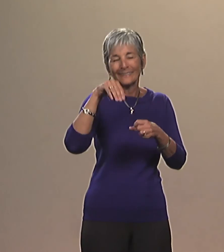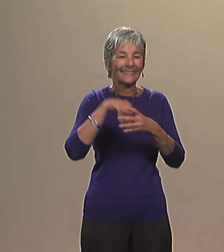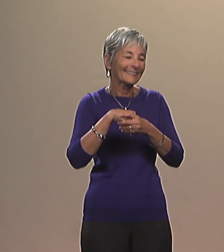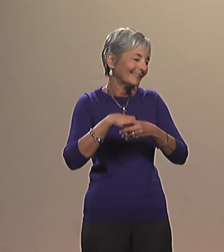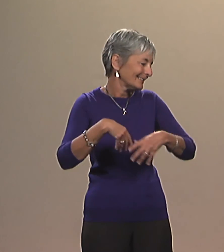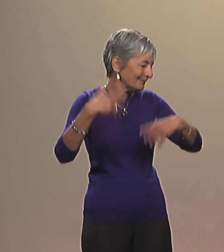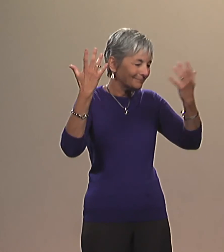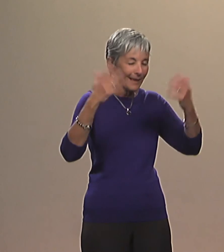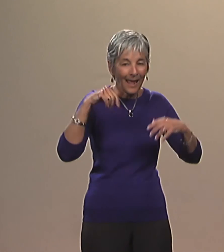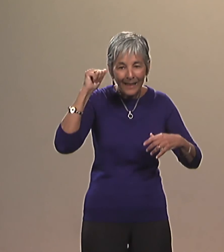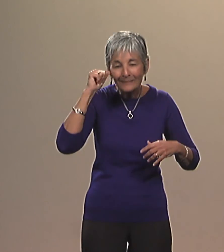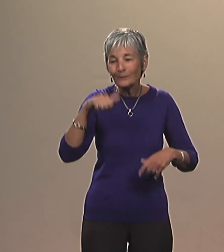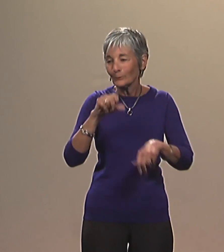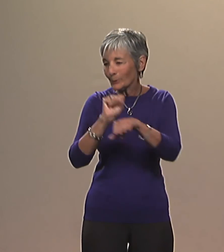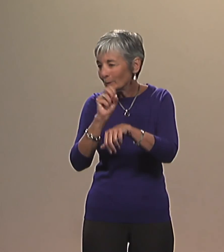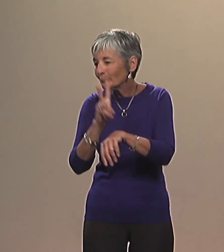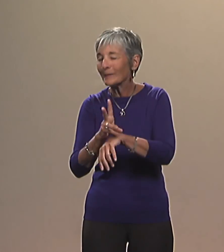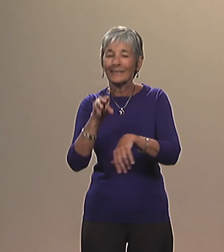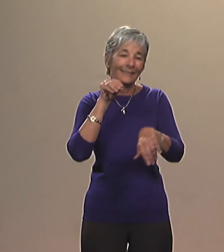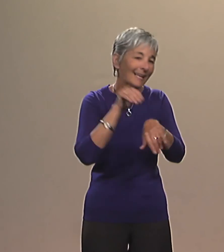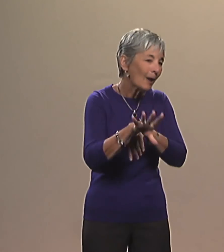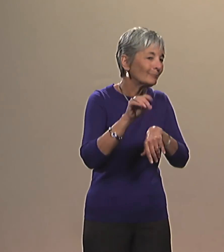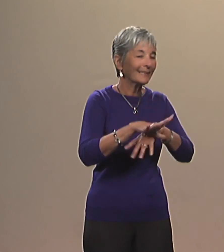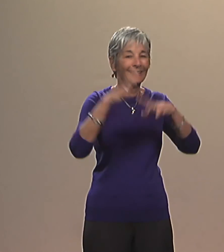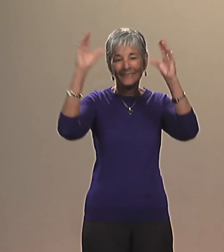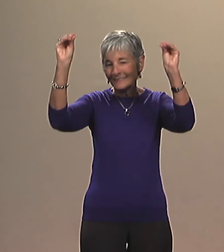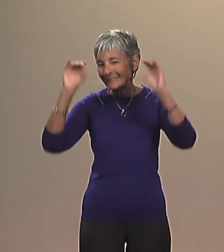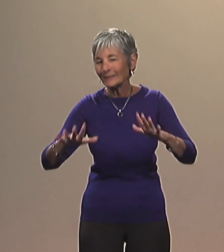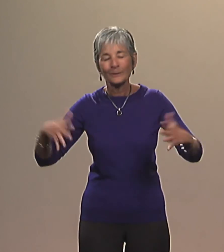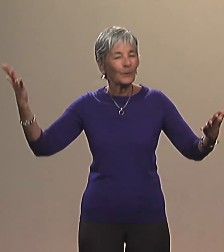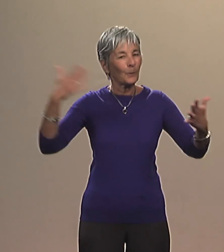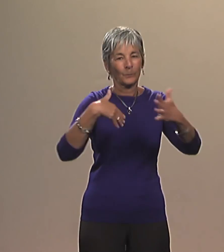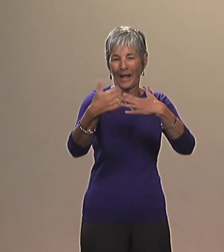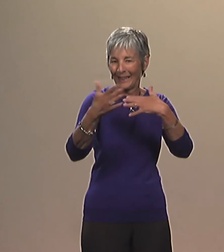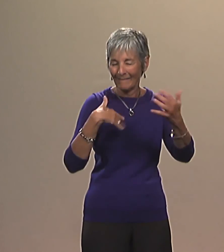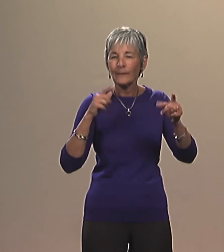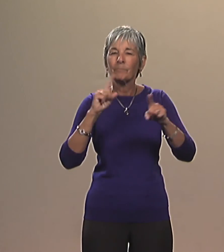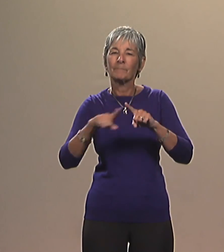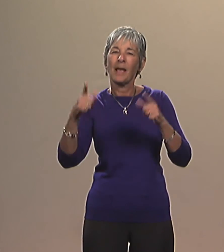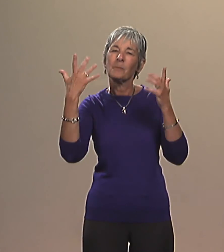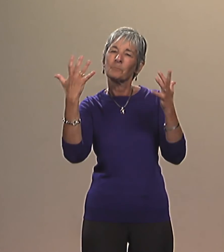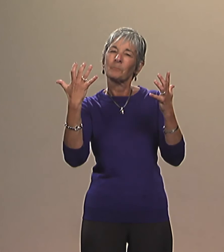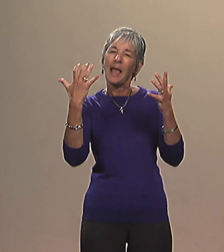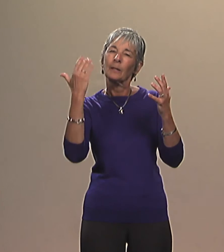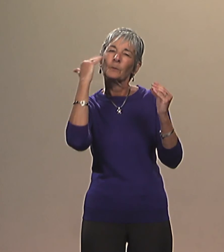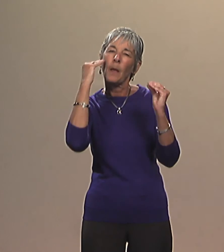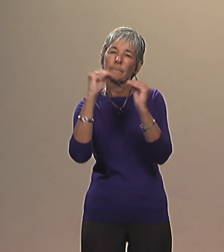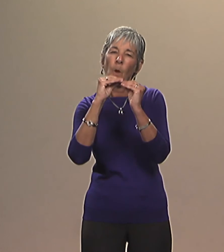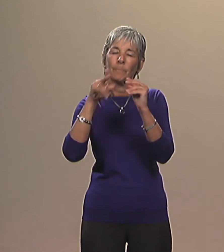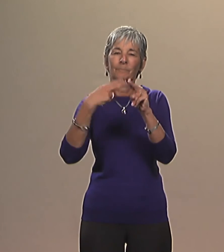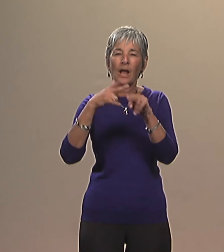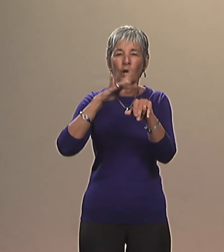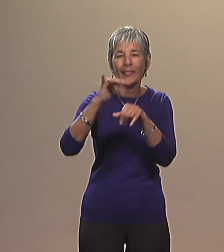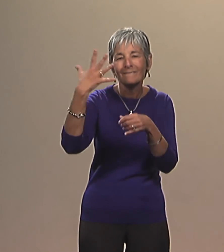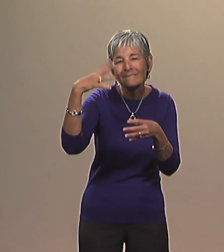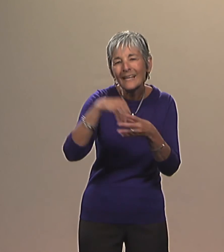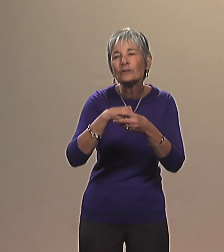as audiology, social work, counseling, education, or what have you, but who still want to know more about early